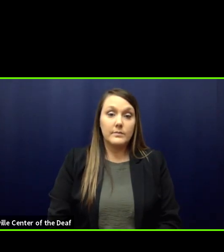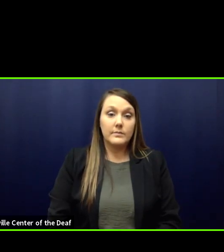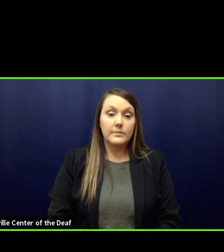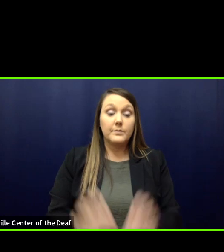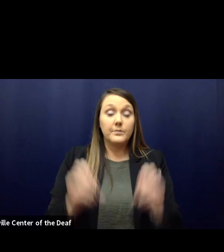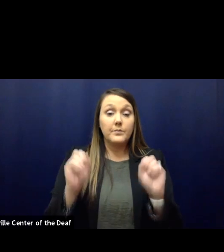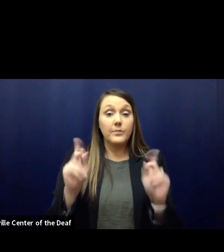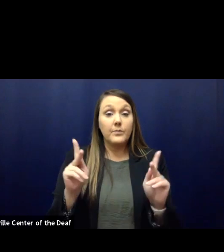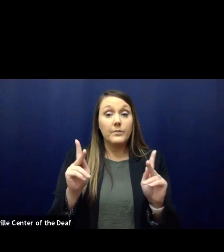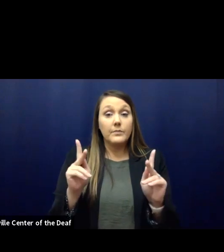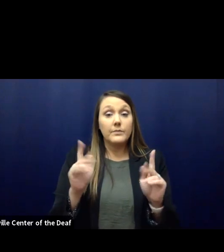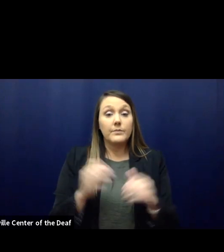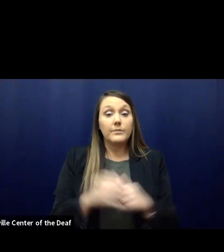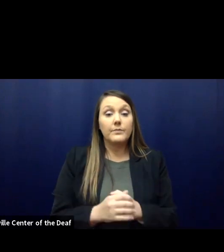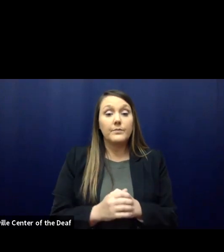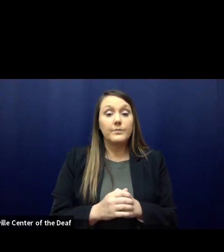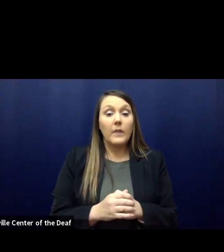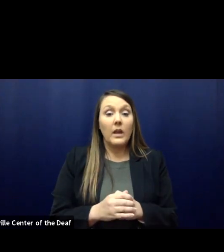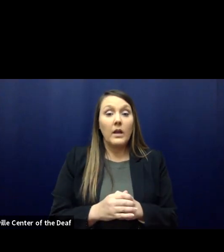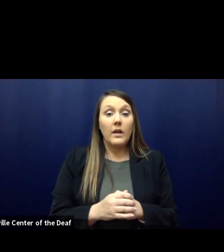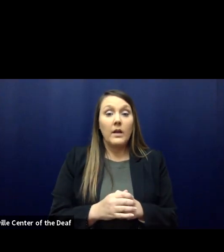Okay.